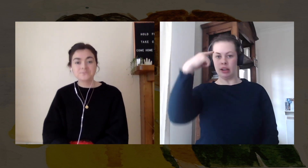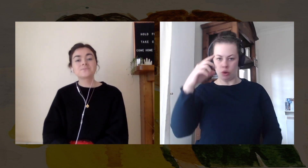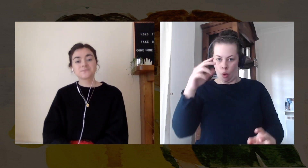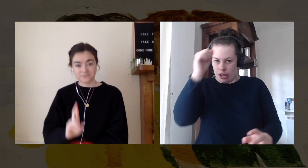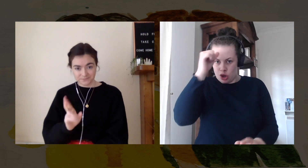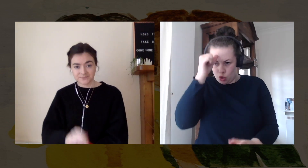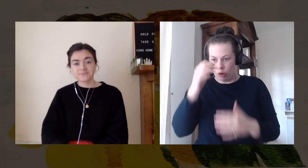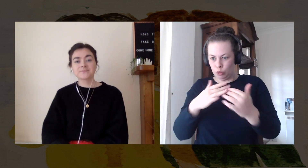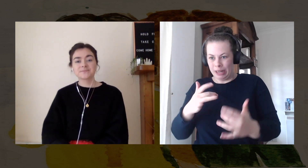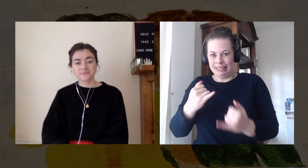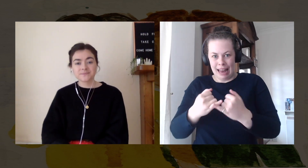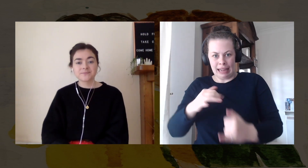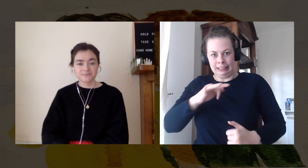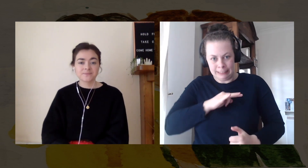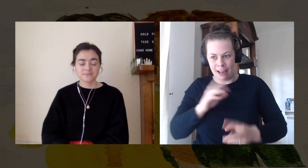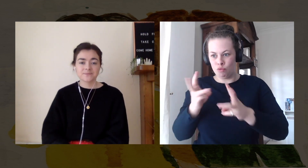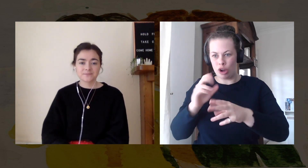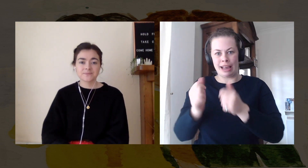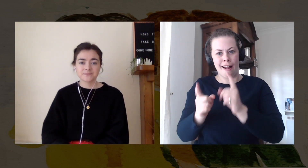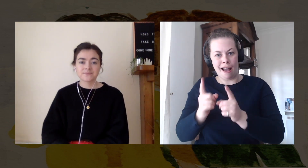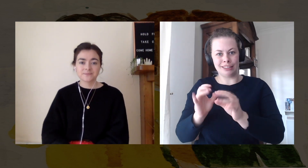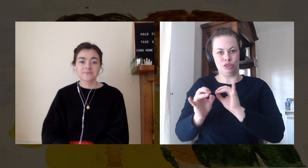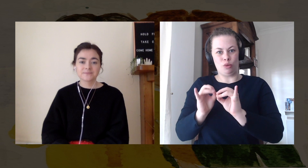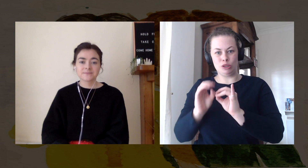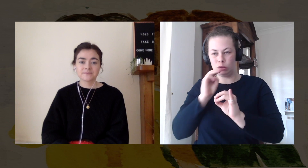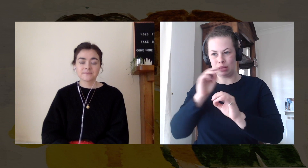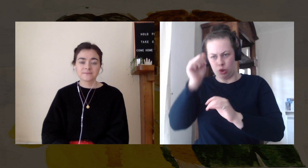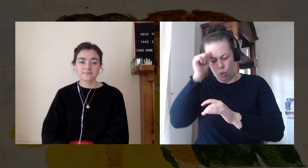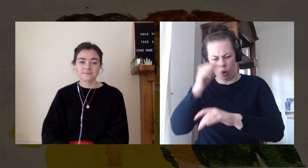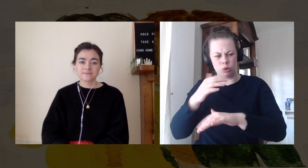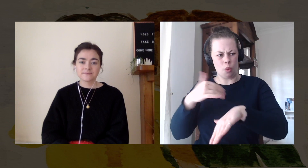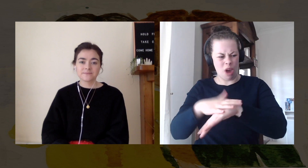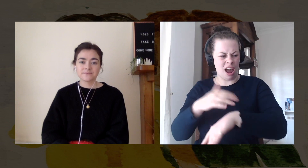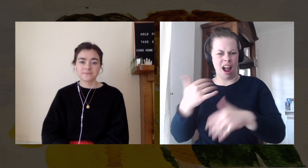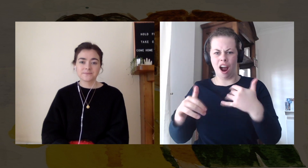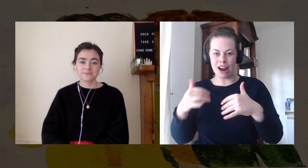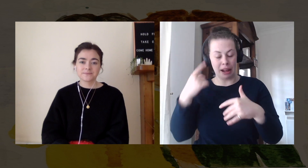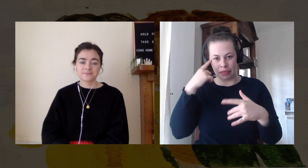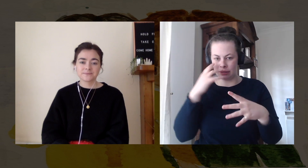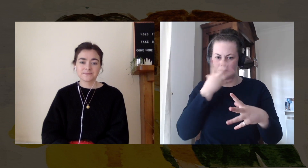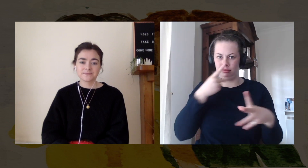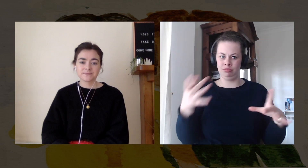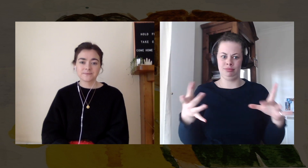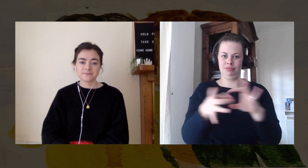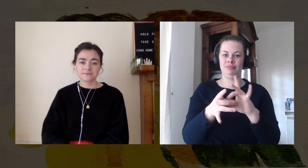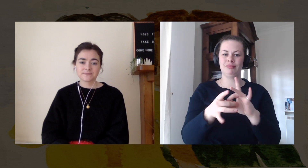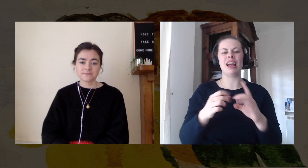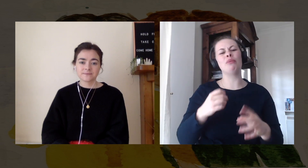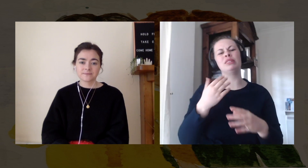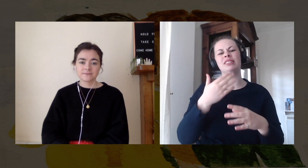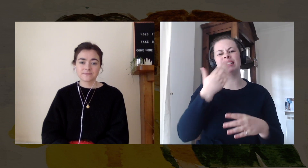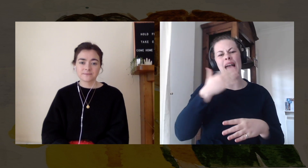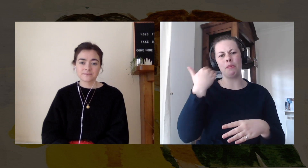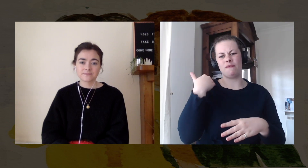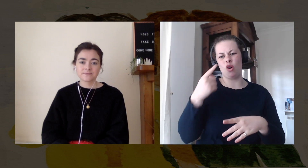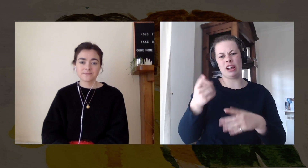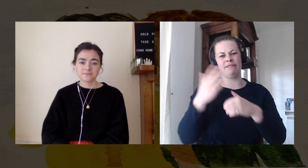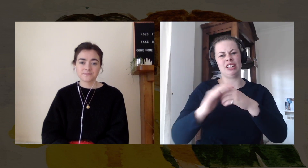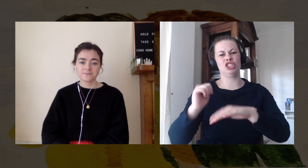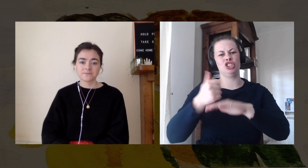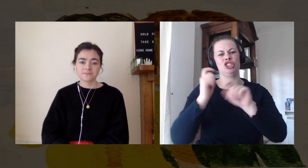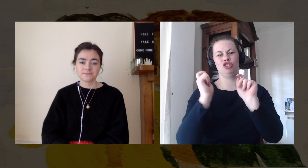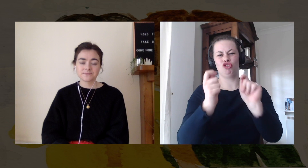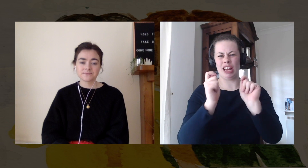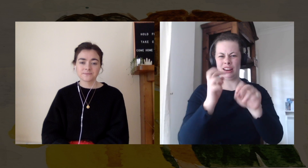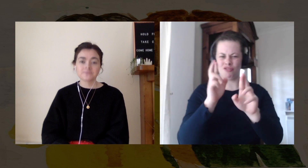skills in a really incredible way. I was really sad that I missed that training. He gave a training to sign language interpreters about